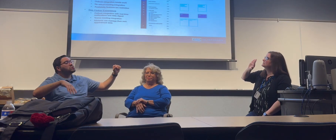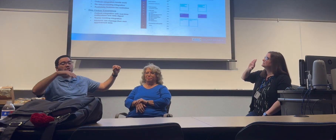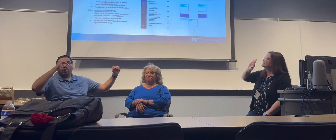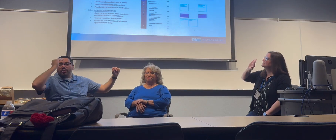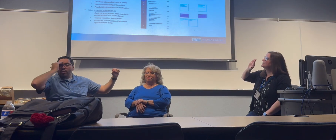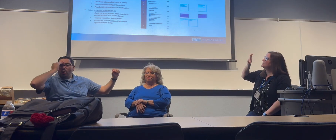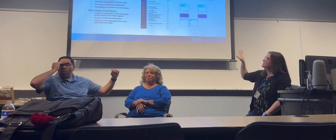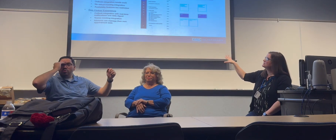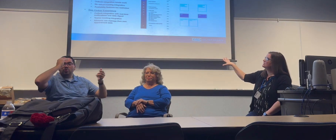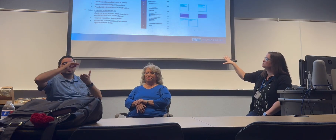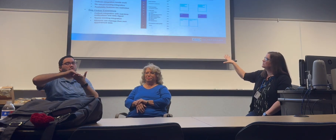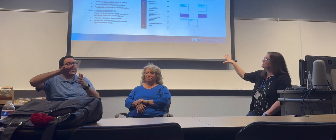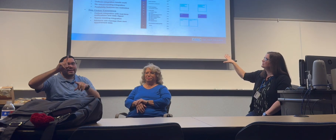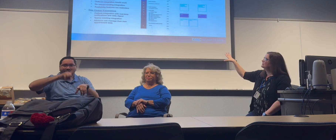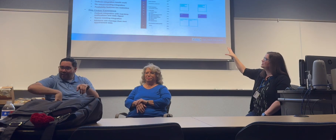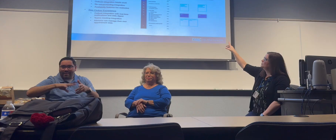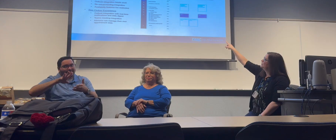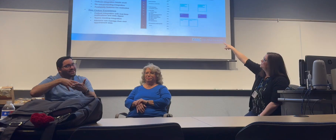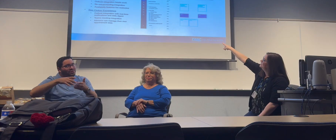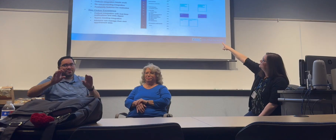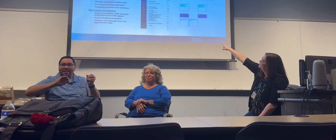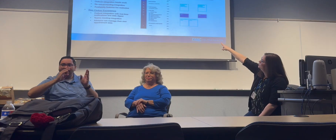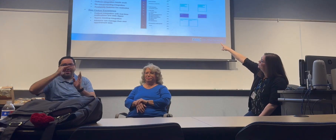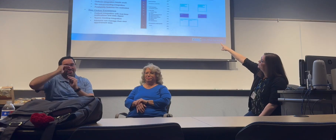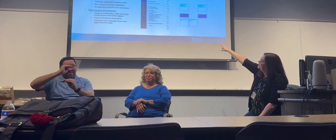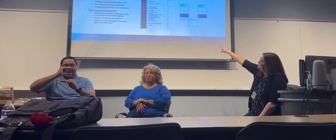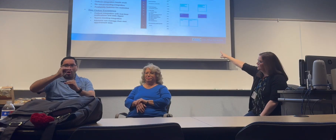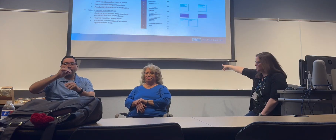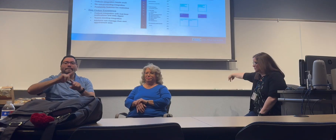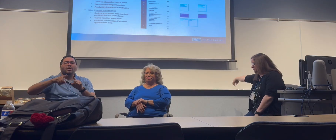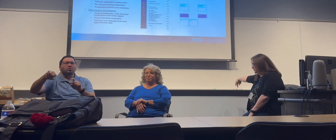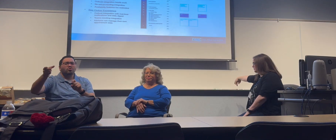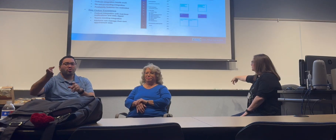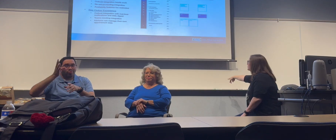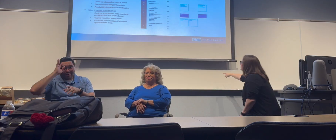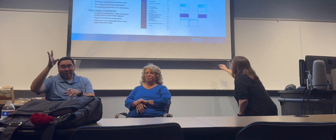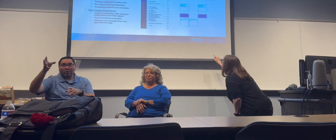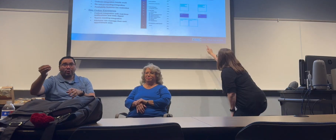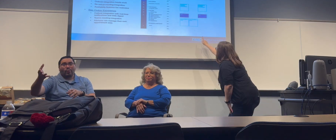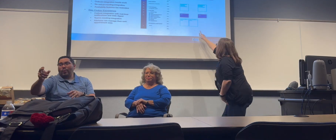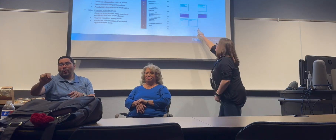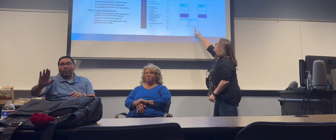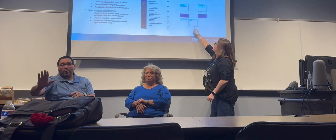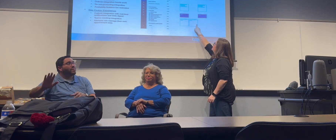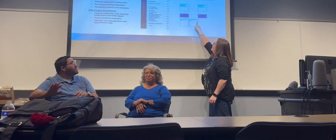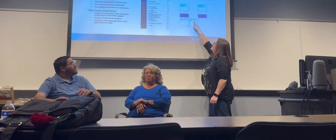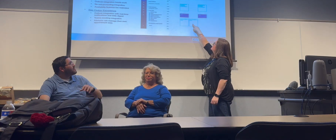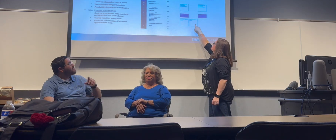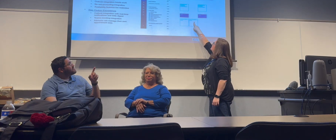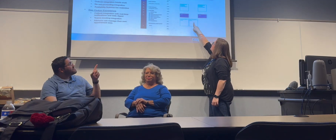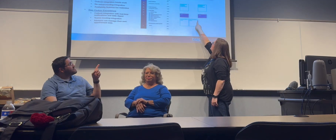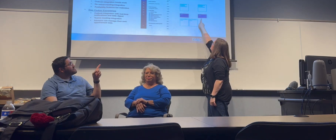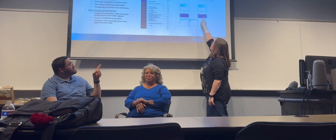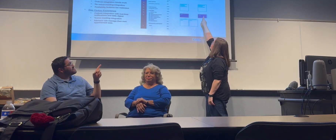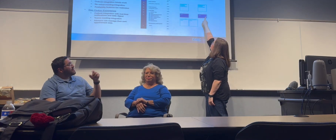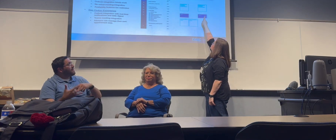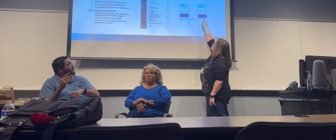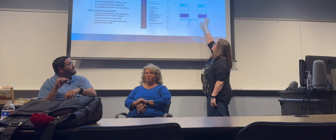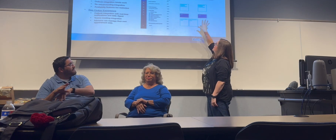student cannot schedule anything there, but you create your own. This is an advising